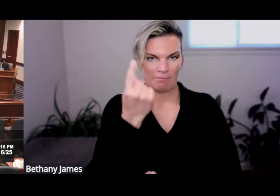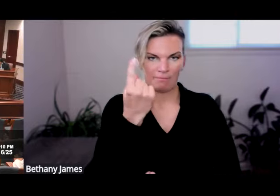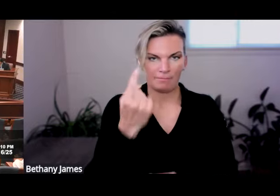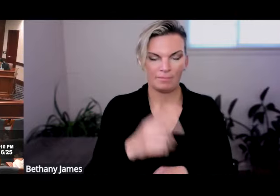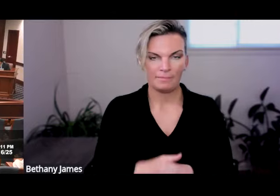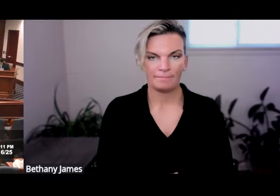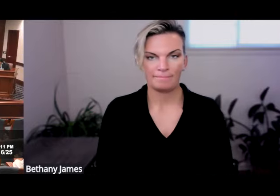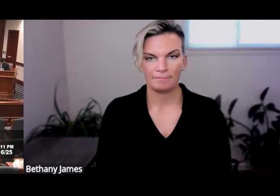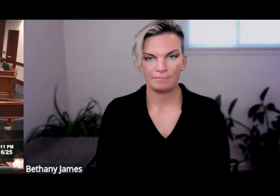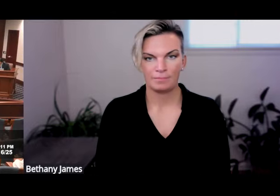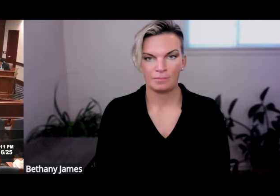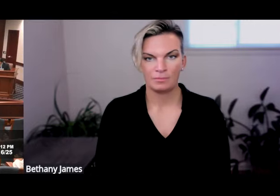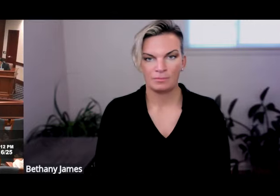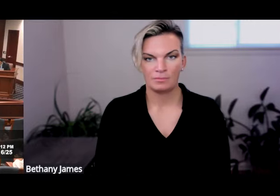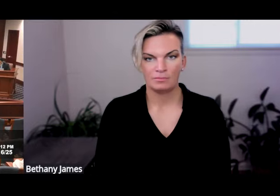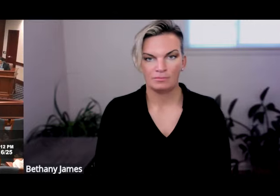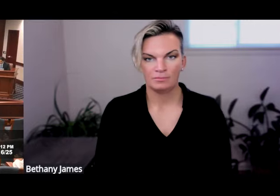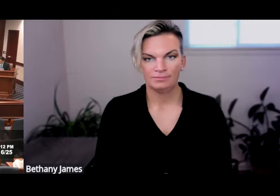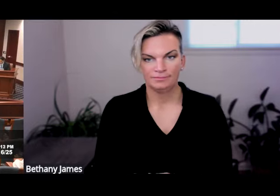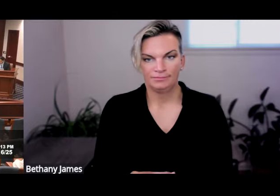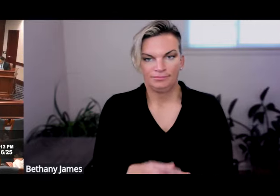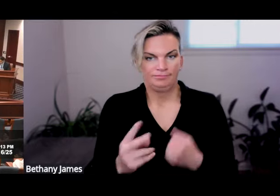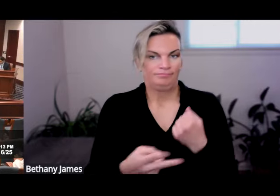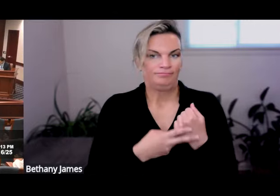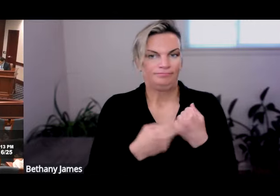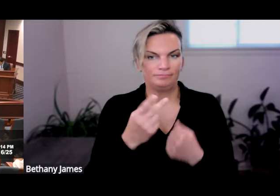Still saves one word, but.